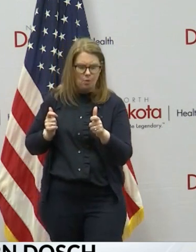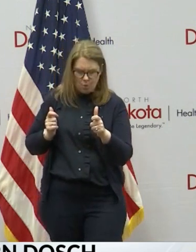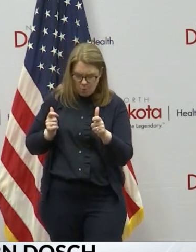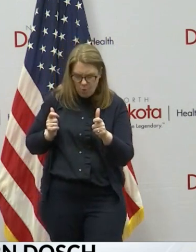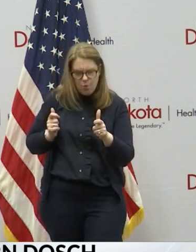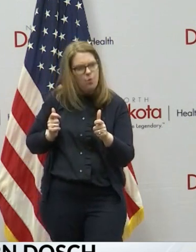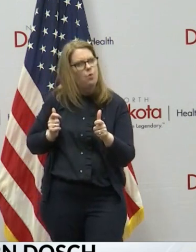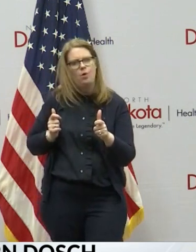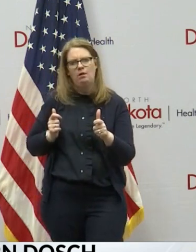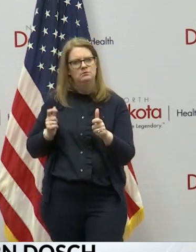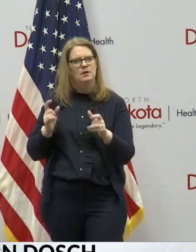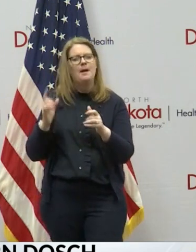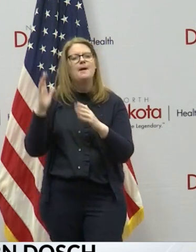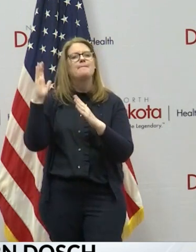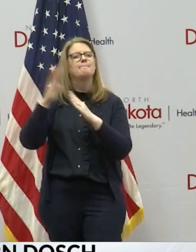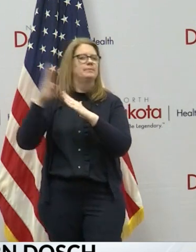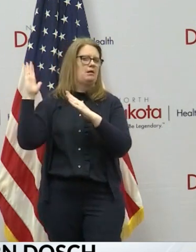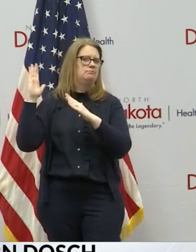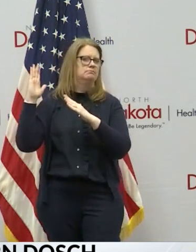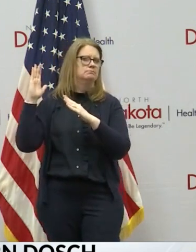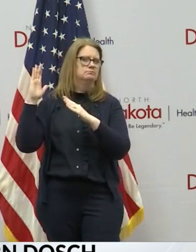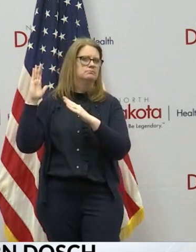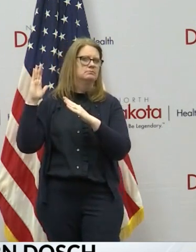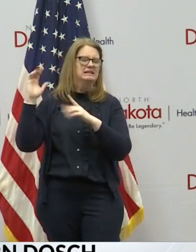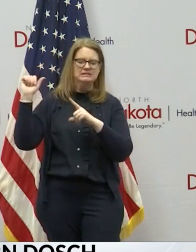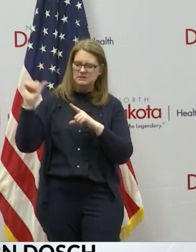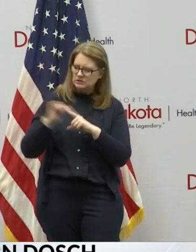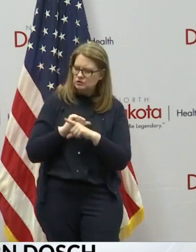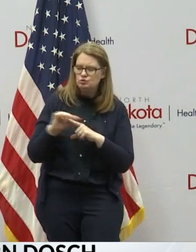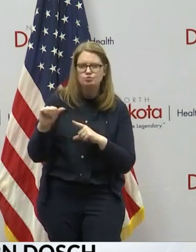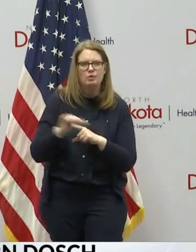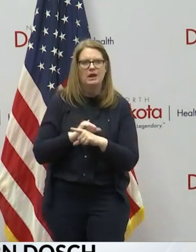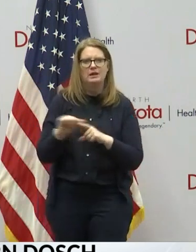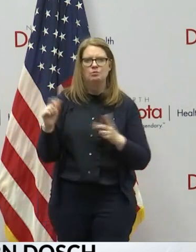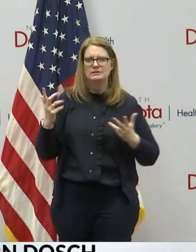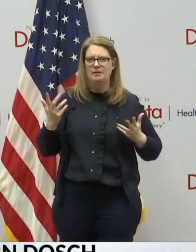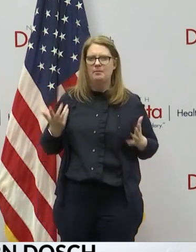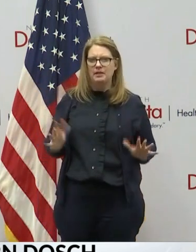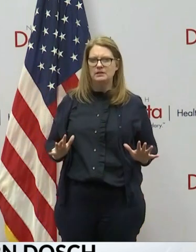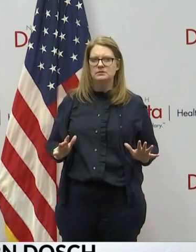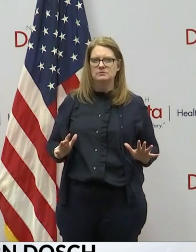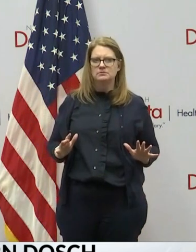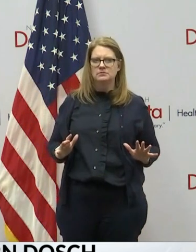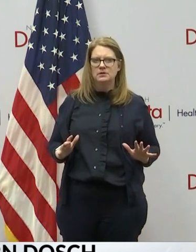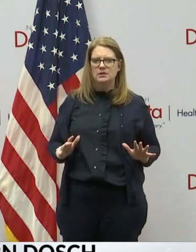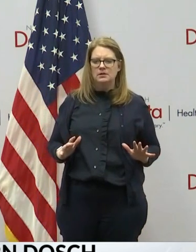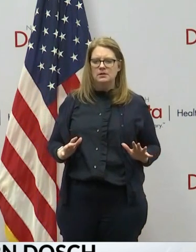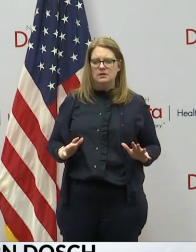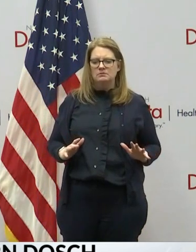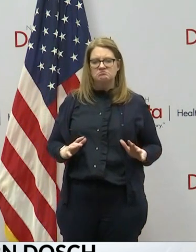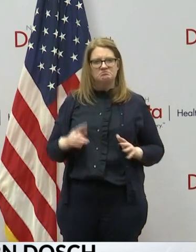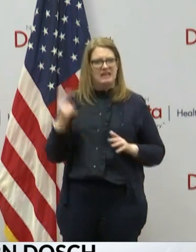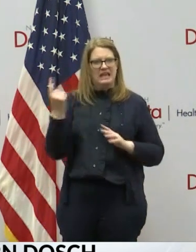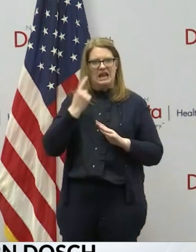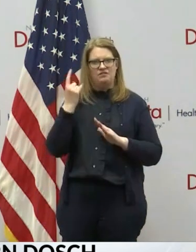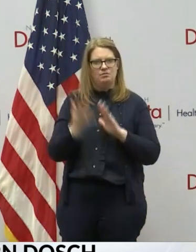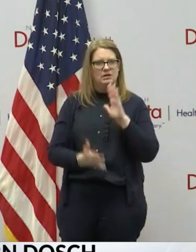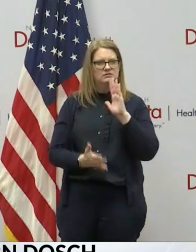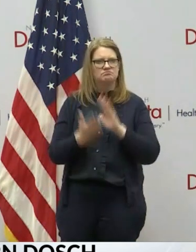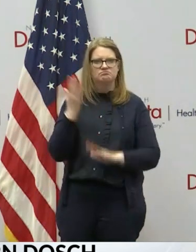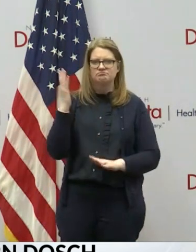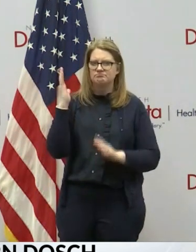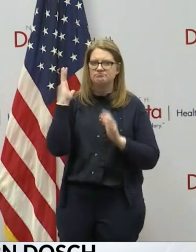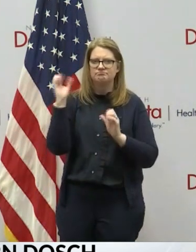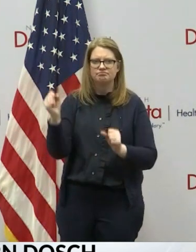is phenomenal. And the training was complete. And the users are off and running none too